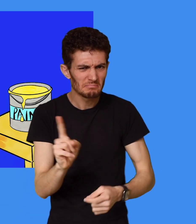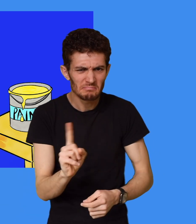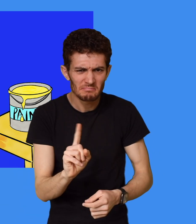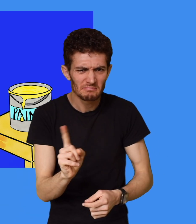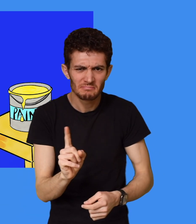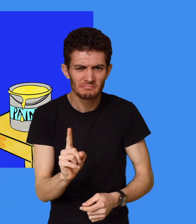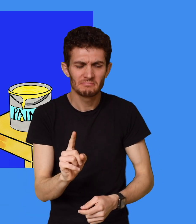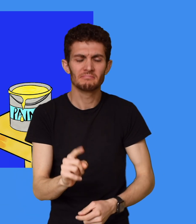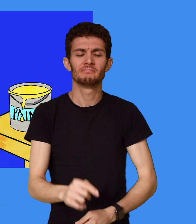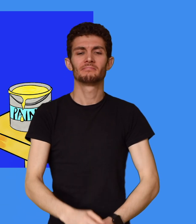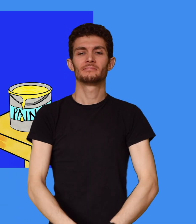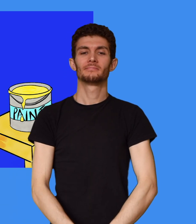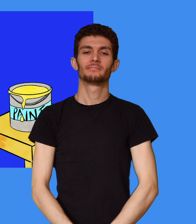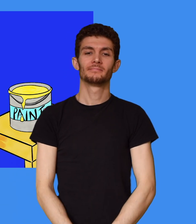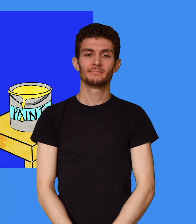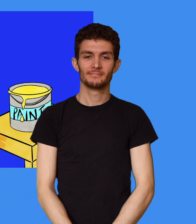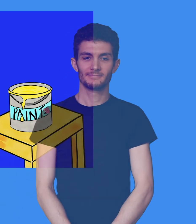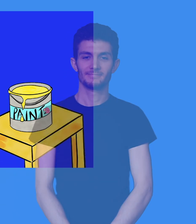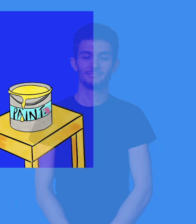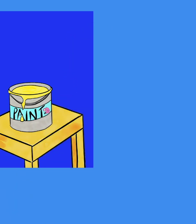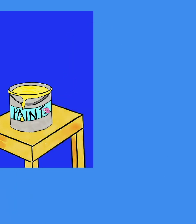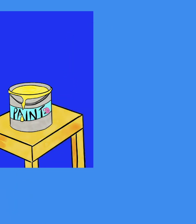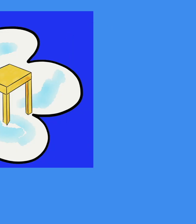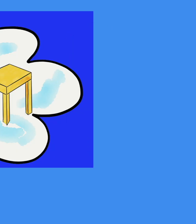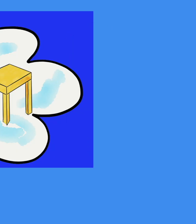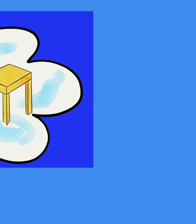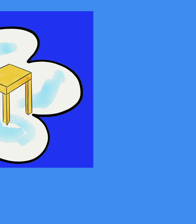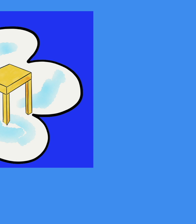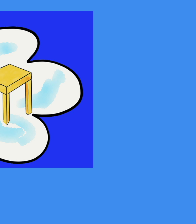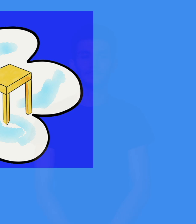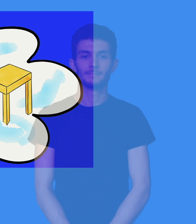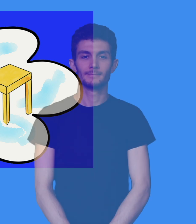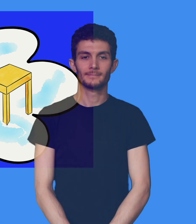Upcycling? What's that? Asked JoJo Gnome.